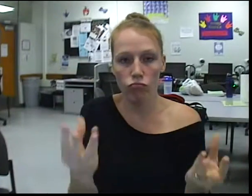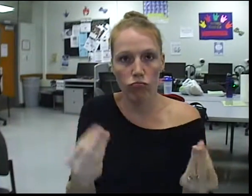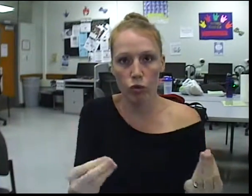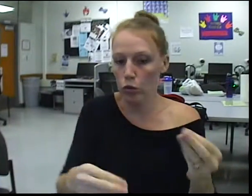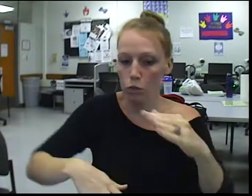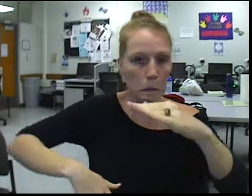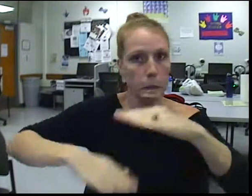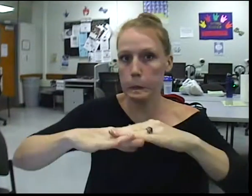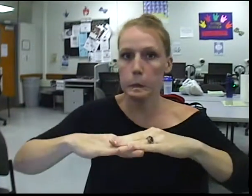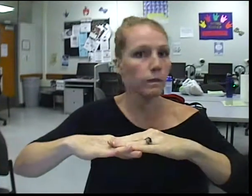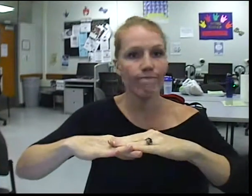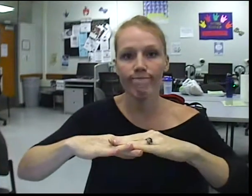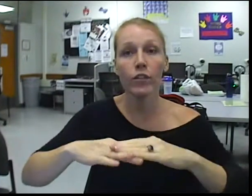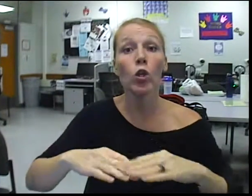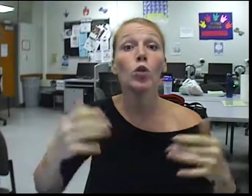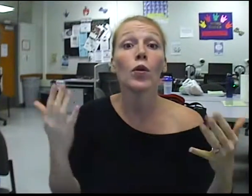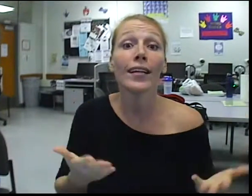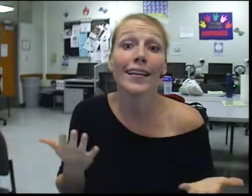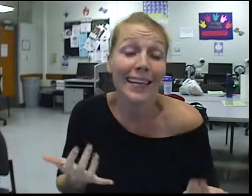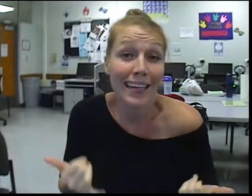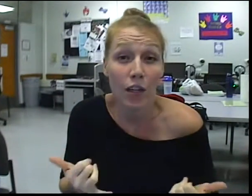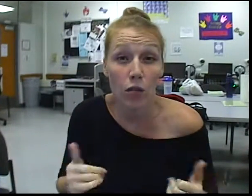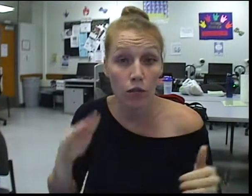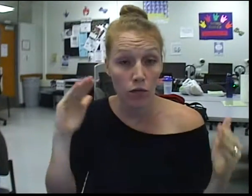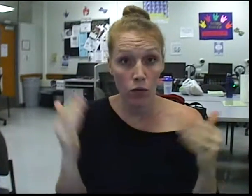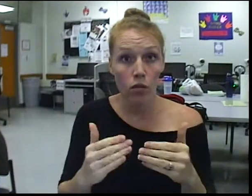the atmosphere can hold. Next term.